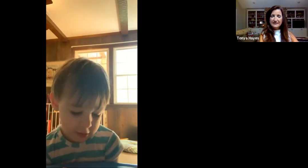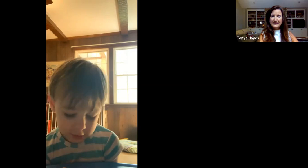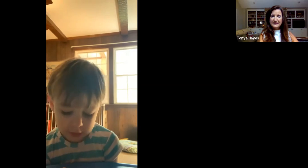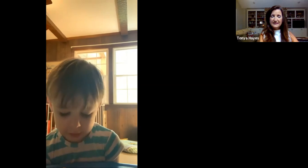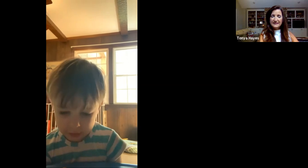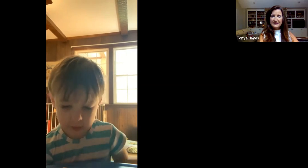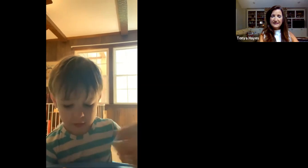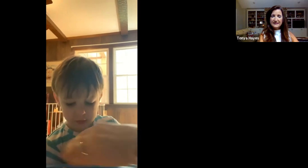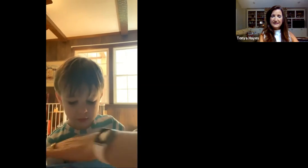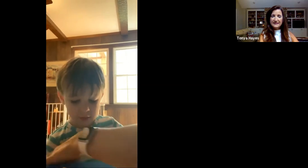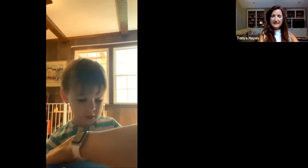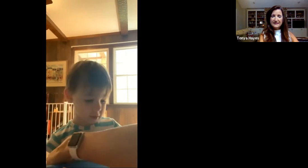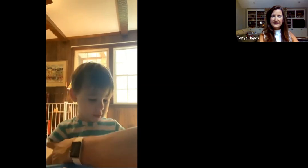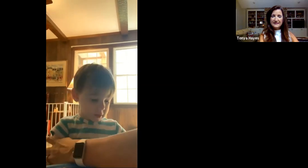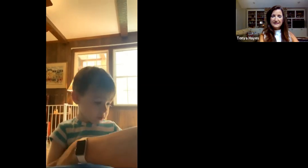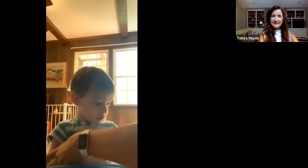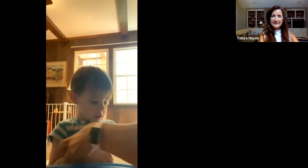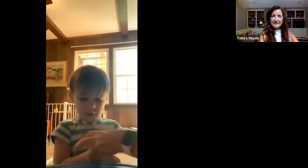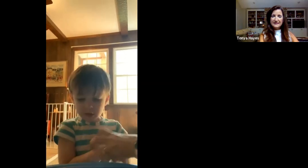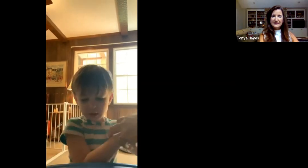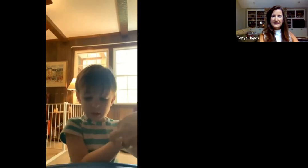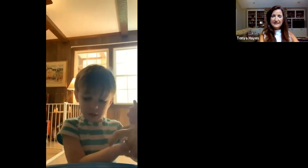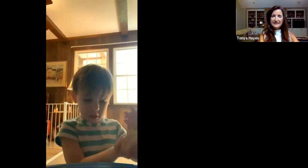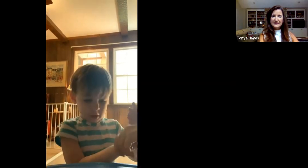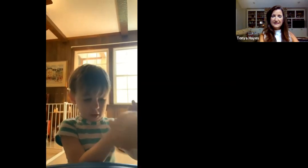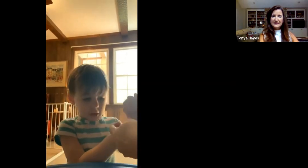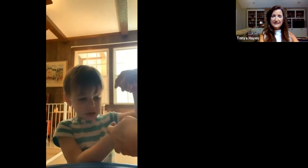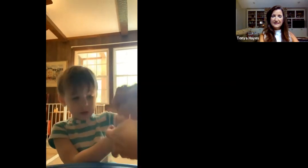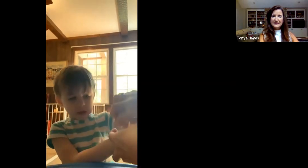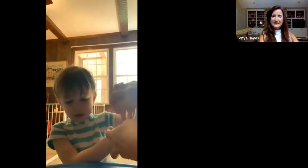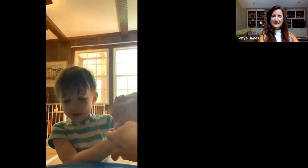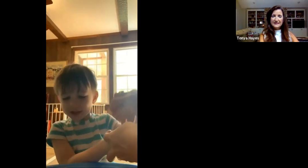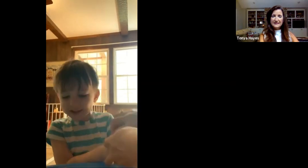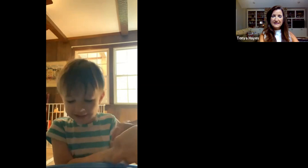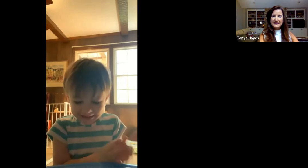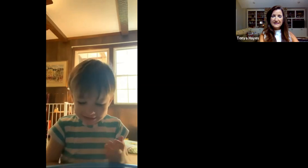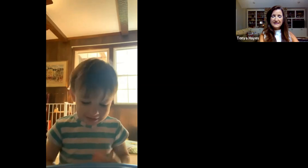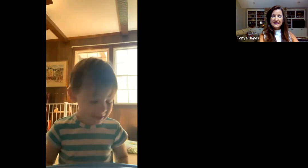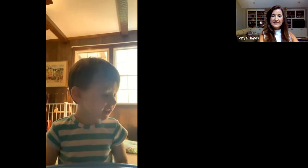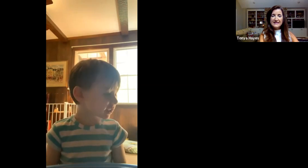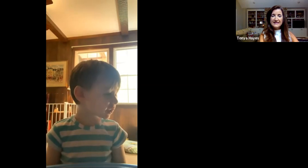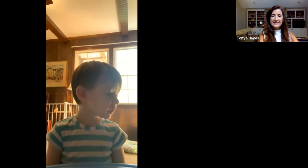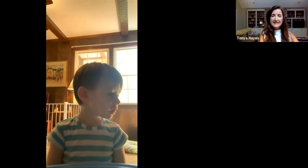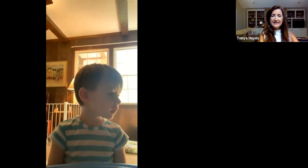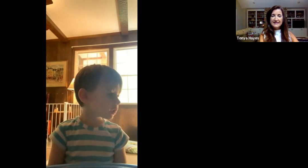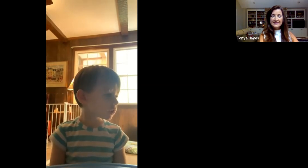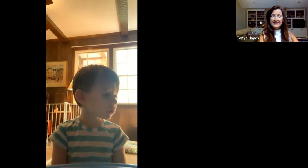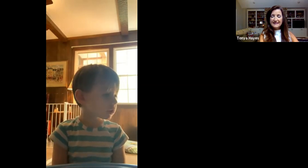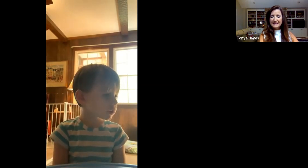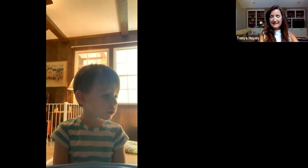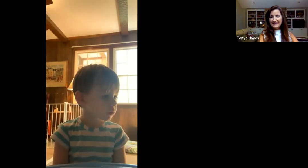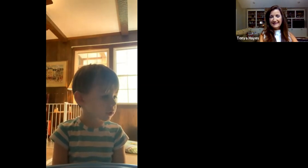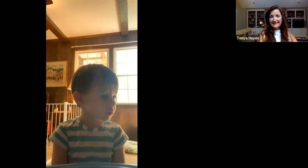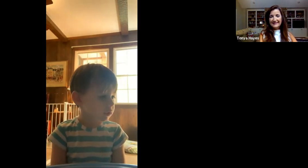In. Do it with me, Freddie. Let's do it together. You do it. In. Oh, I like that word.